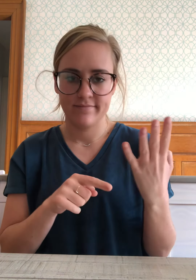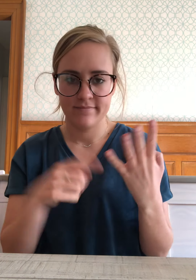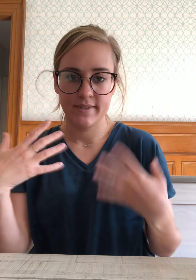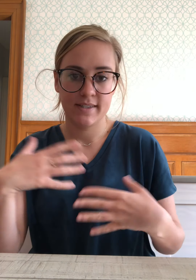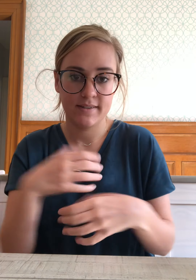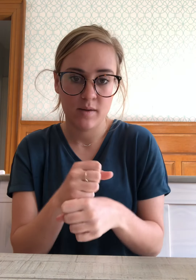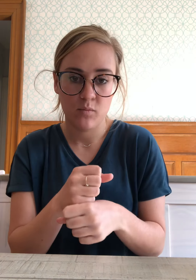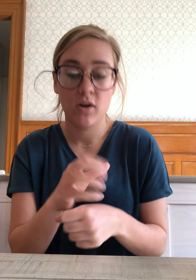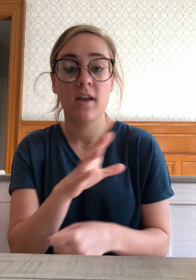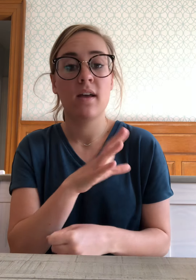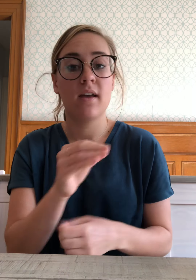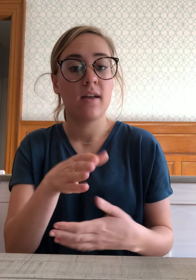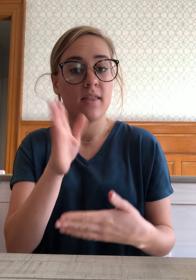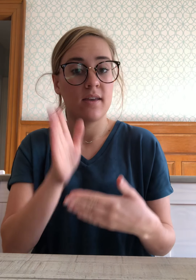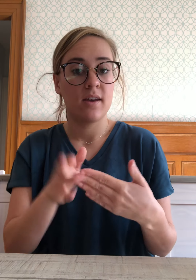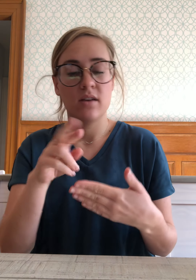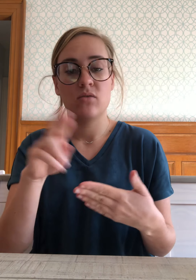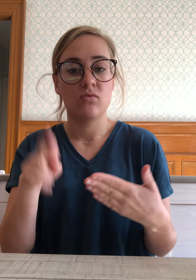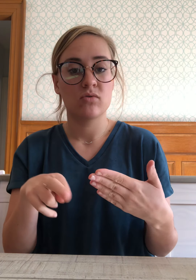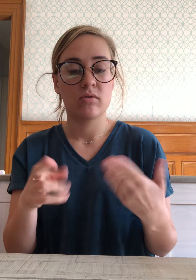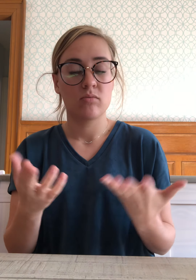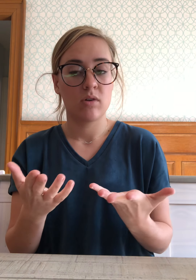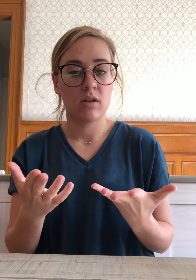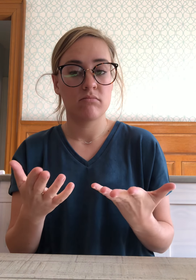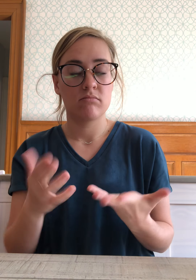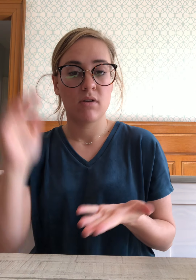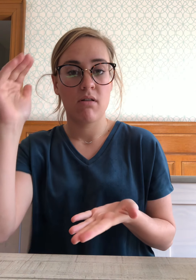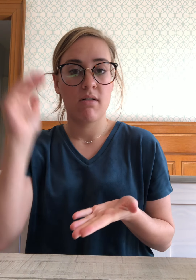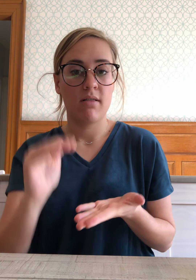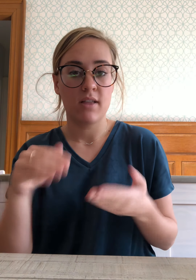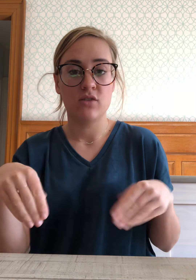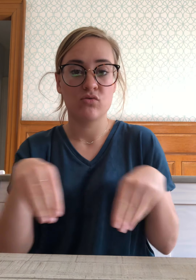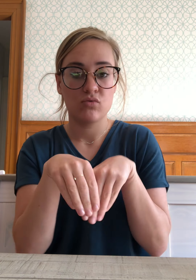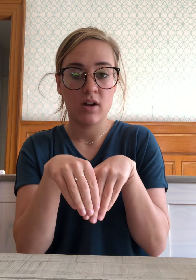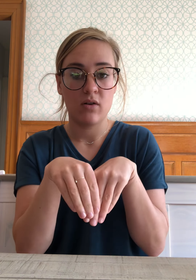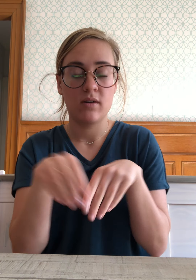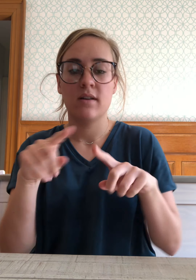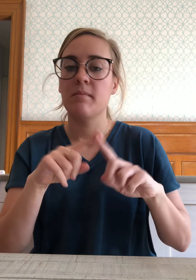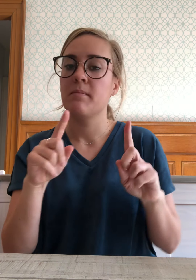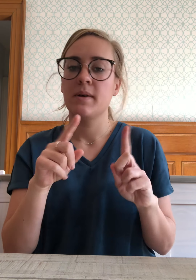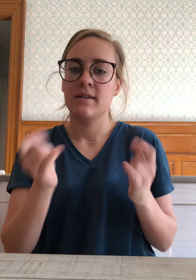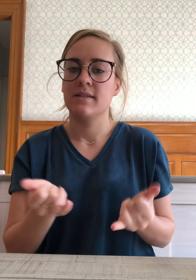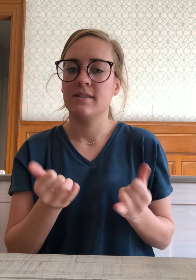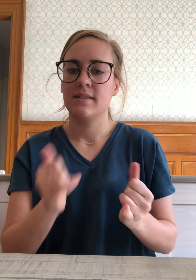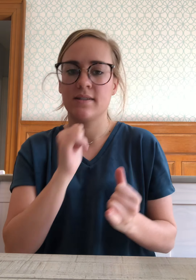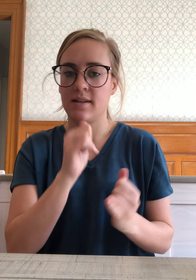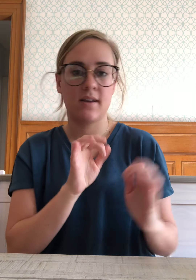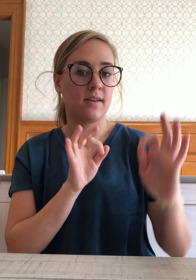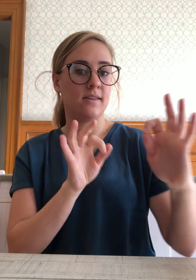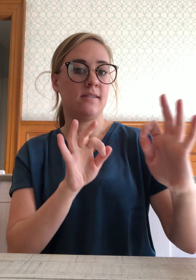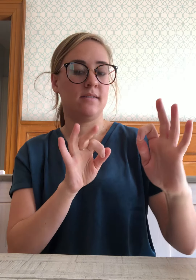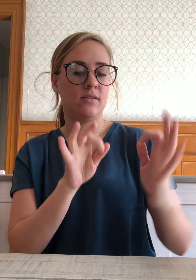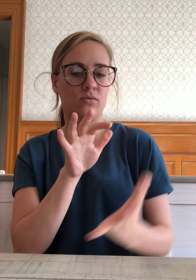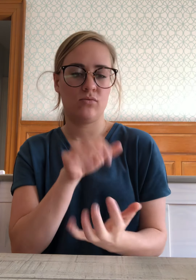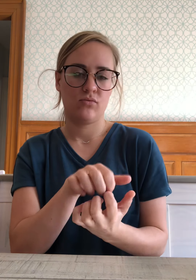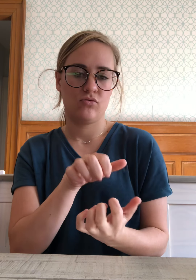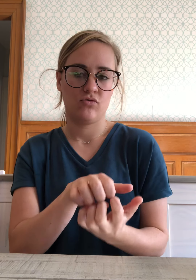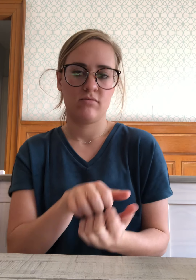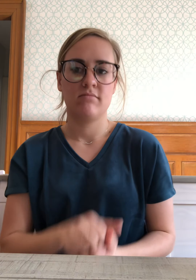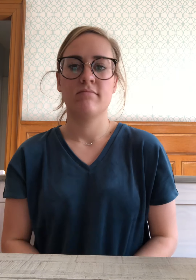and the end result is less crowding, but not an ideal occlusion. But again, the main